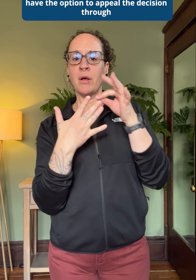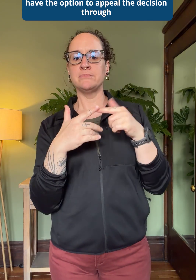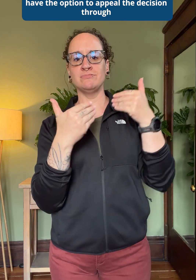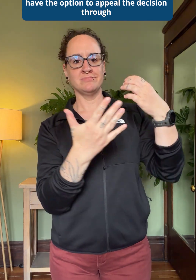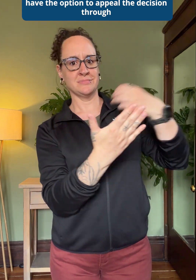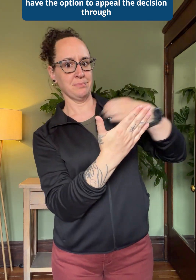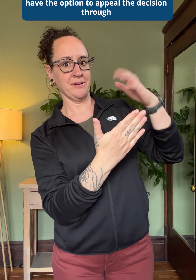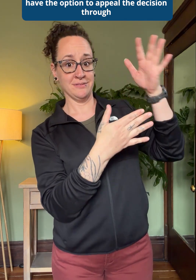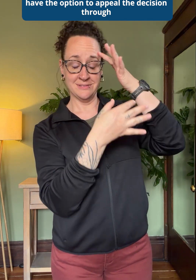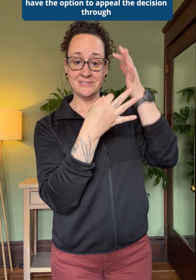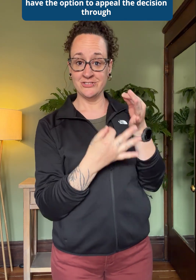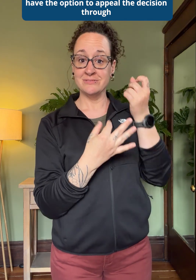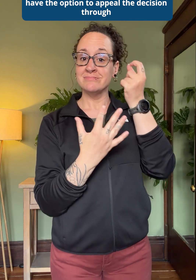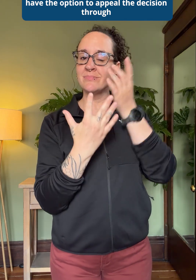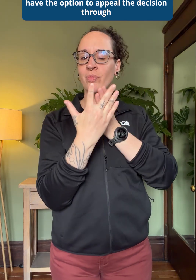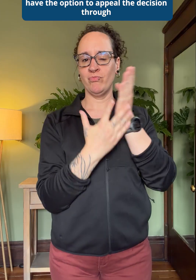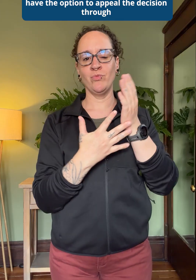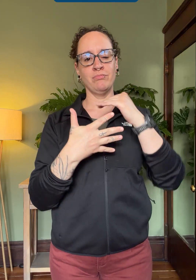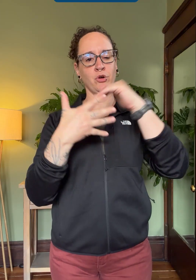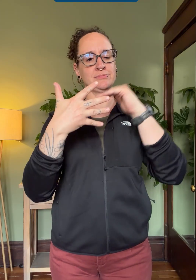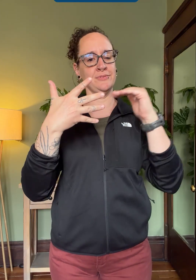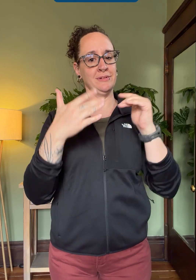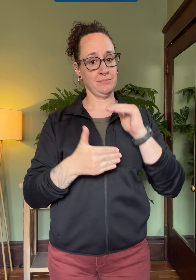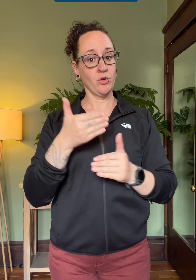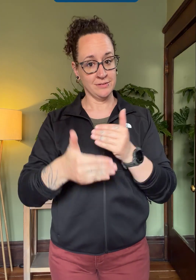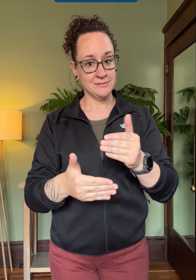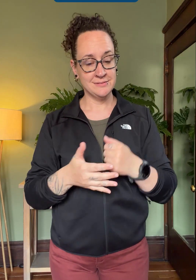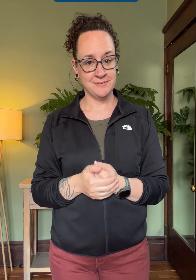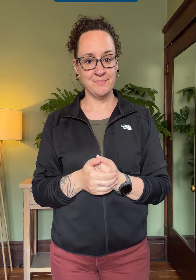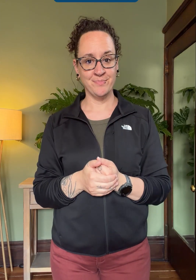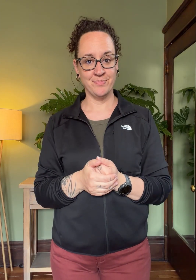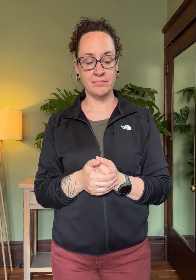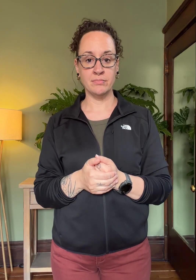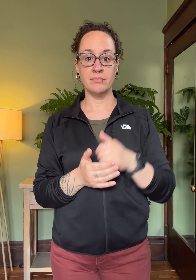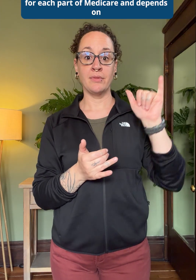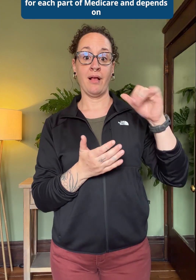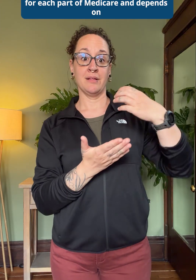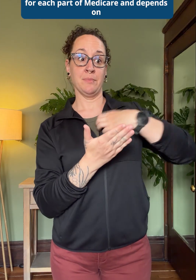If you're denied from Medicare, you have the option to appeal the decision through a multi-level